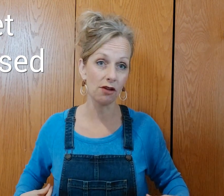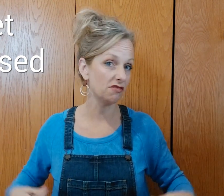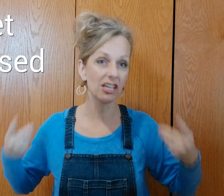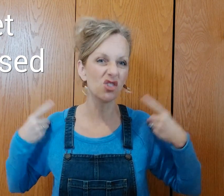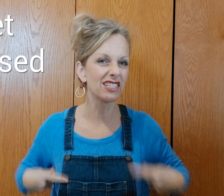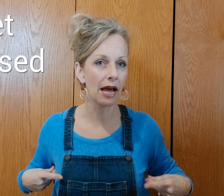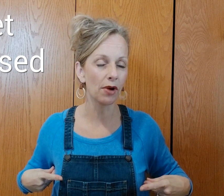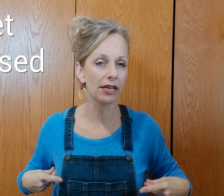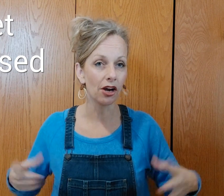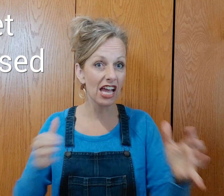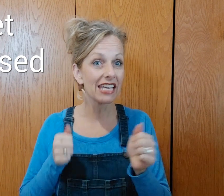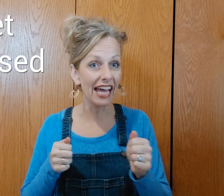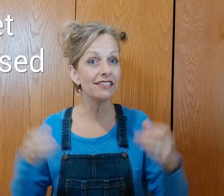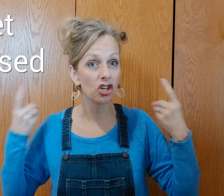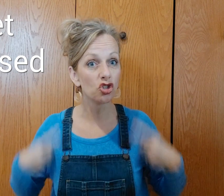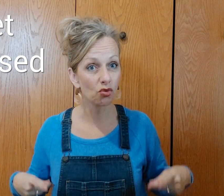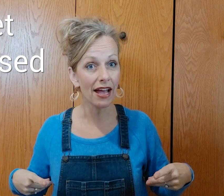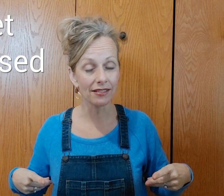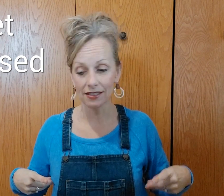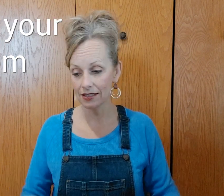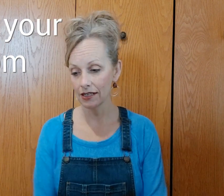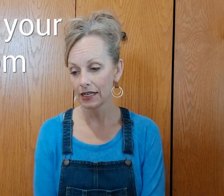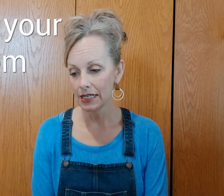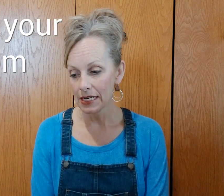down. You can stop right here. Get dressed.